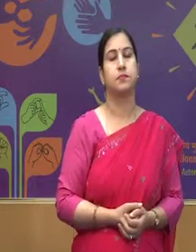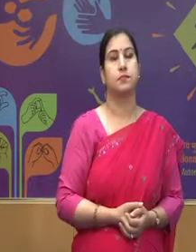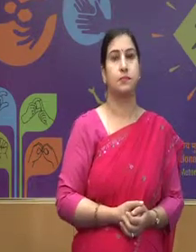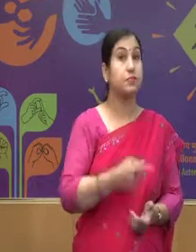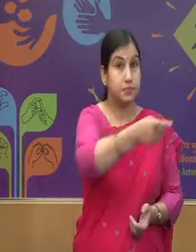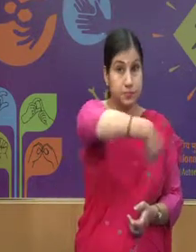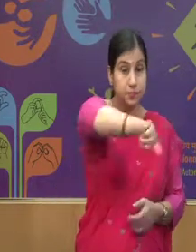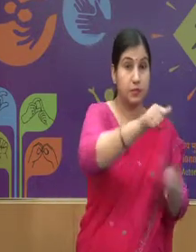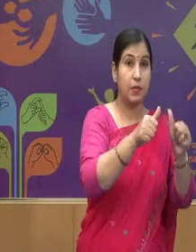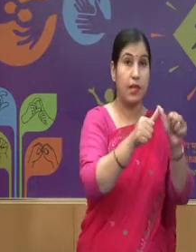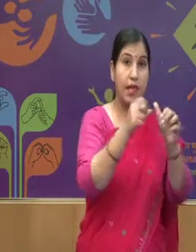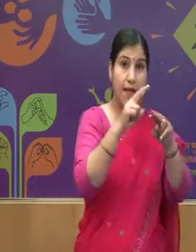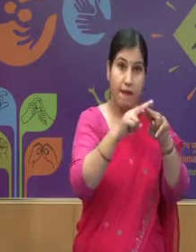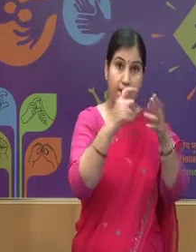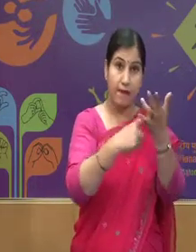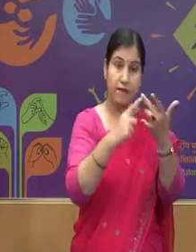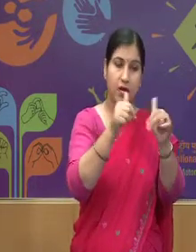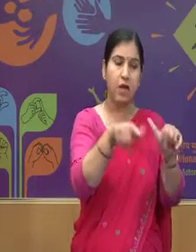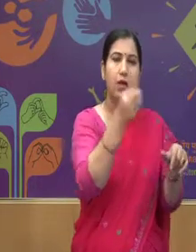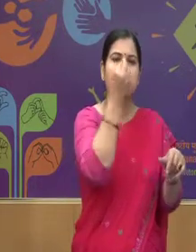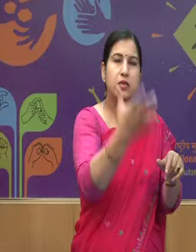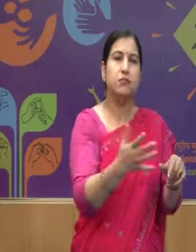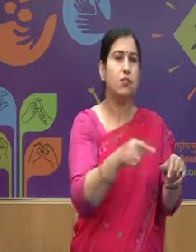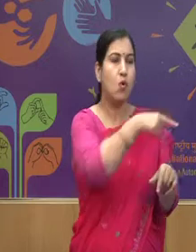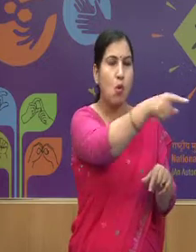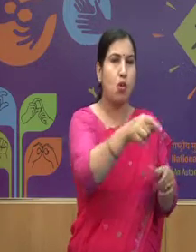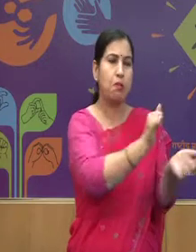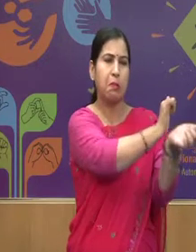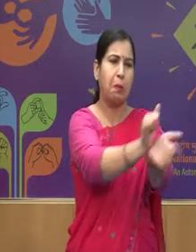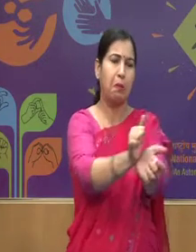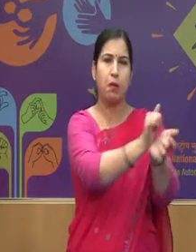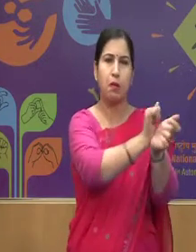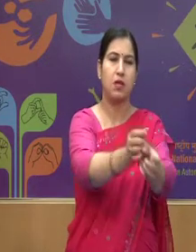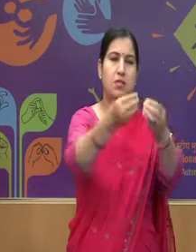Africa became chief source of slave trade,